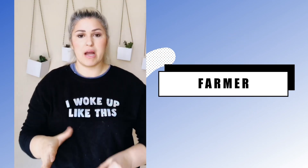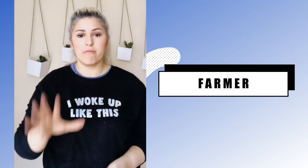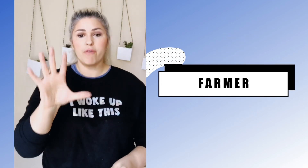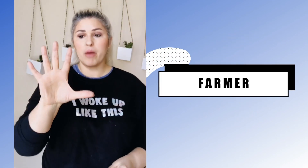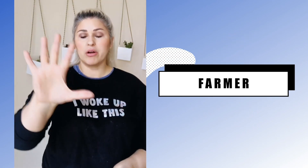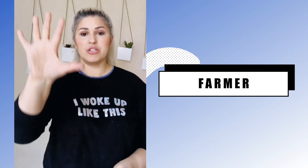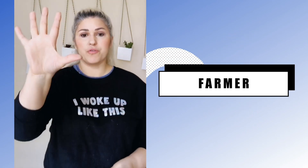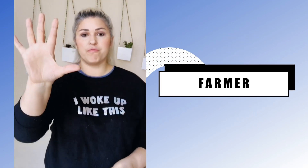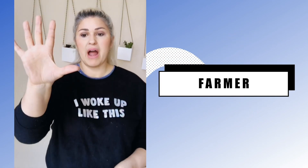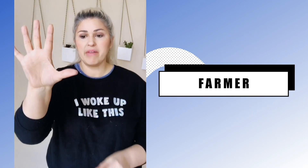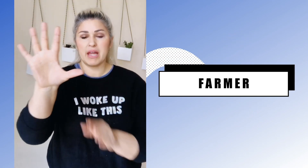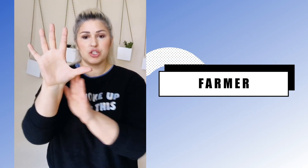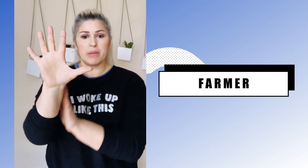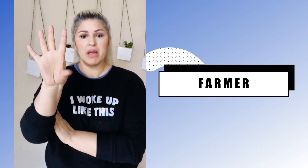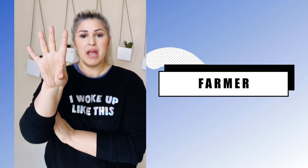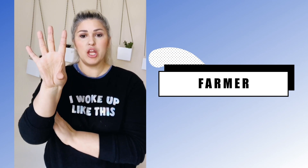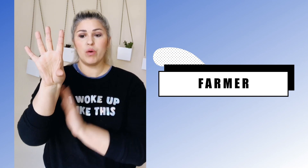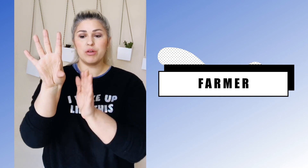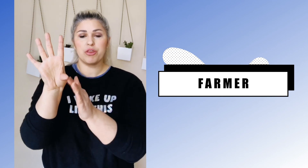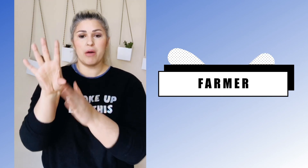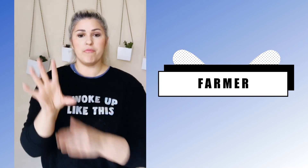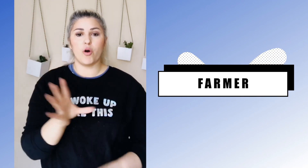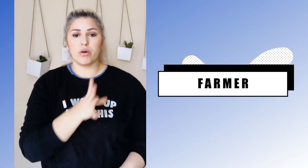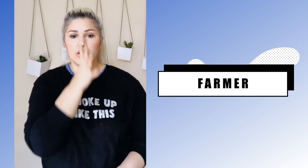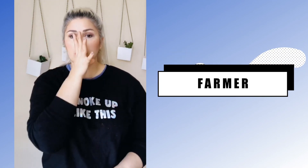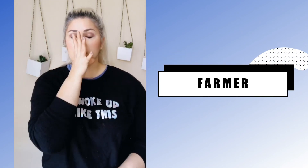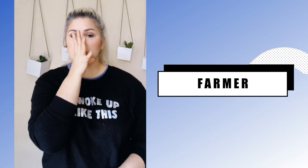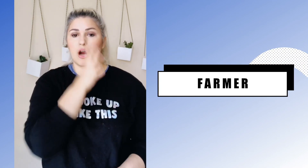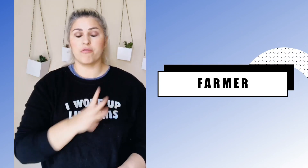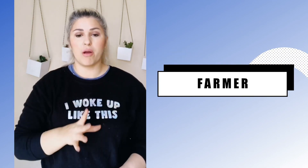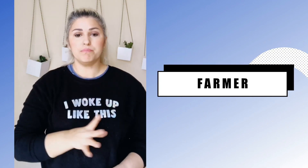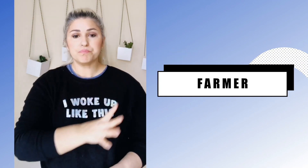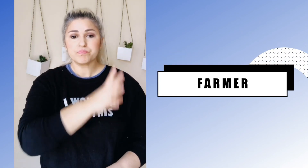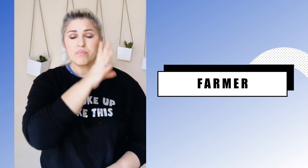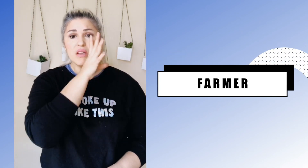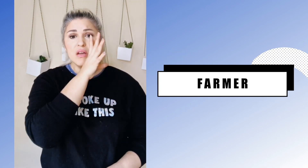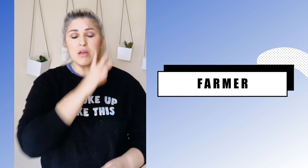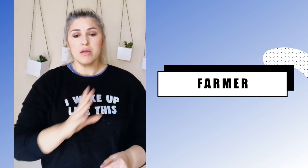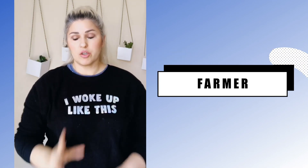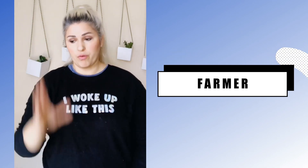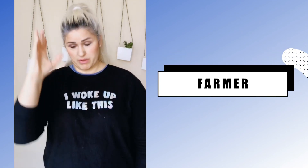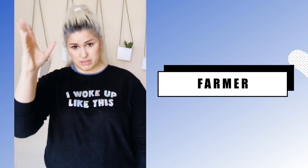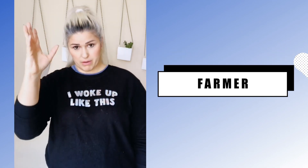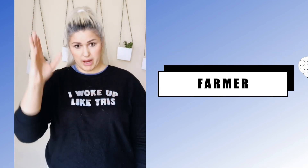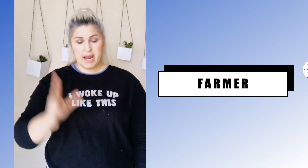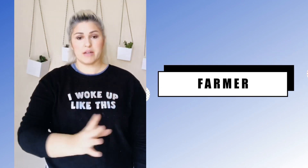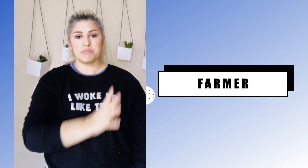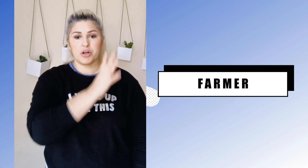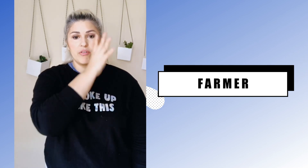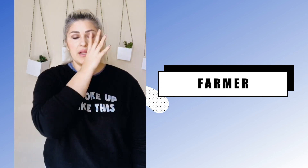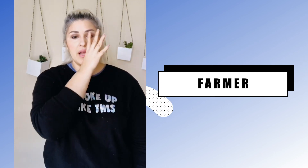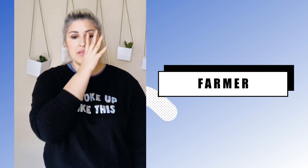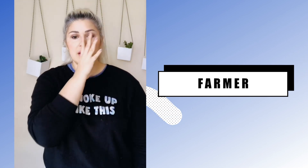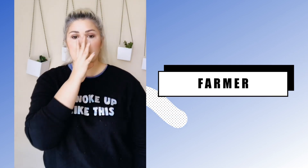straight down. Farmer is your 5 handshake, and you want your thumb forward, and you're gonna start from, so this is my right hand,